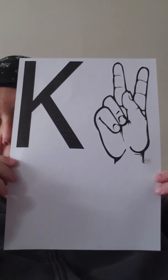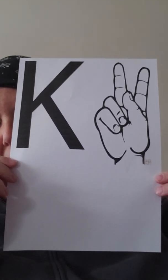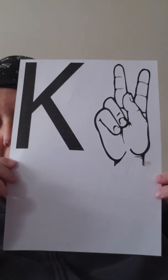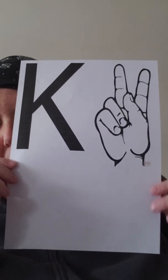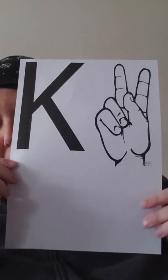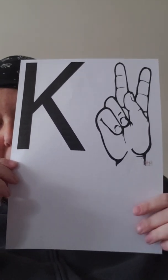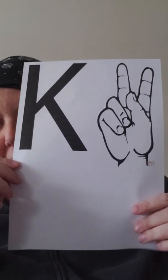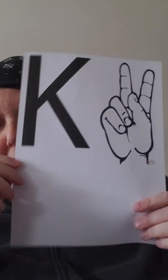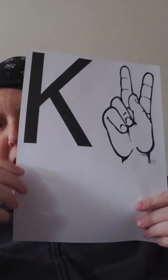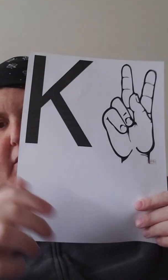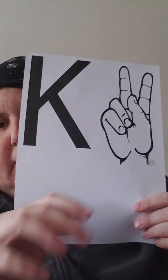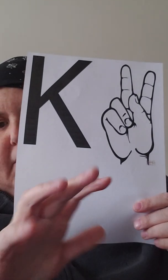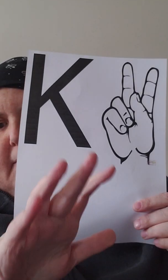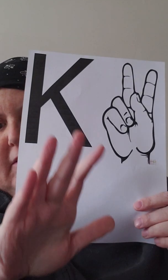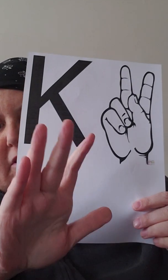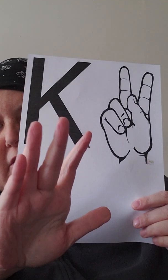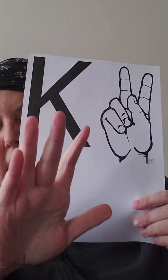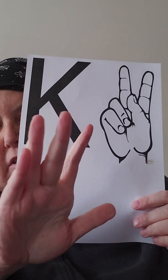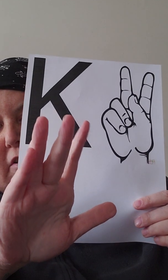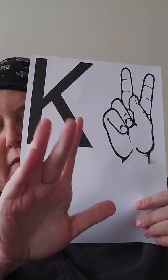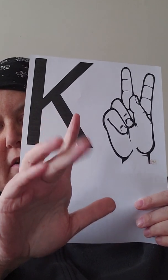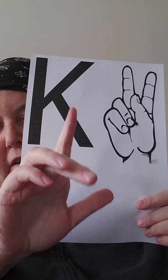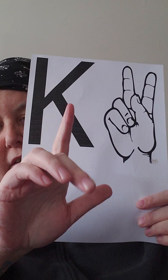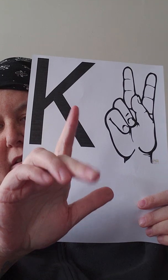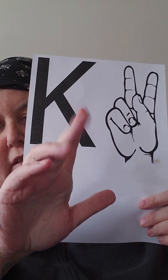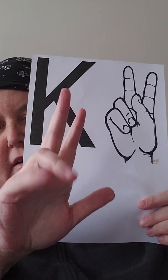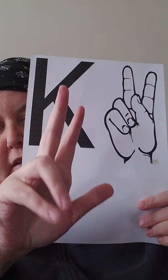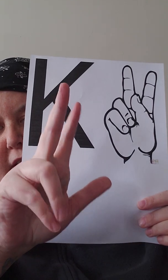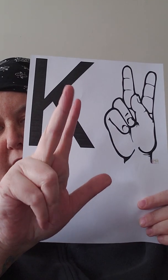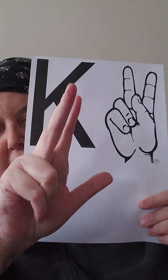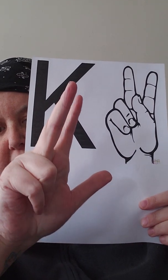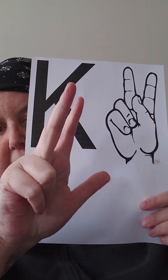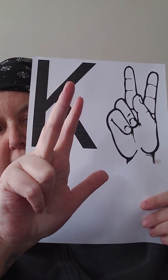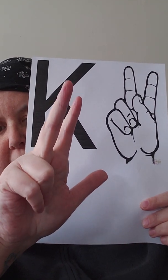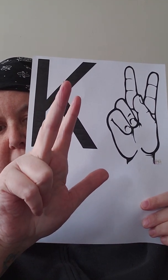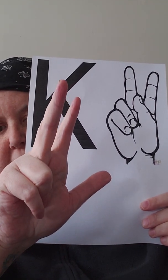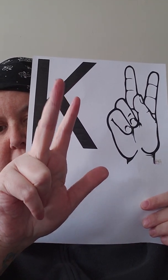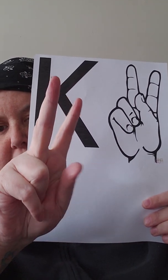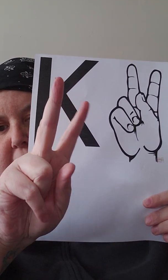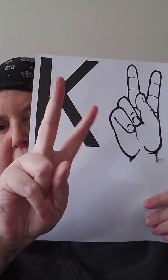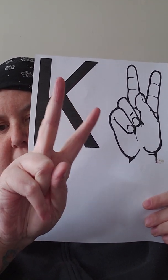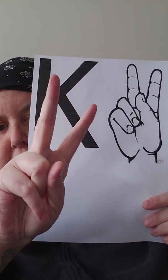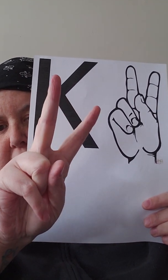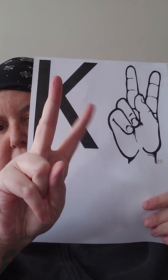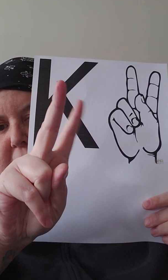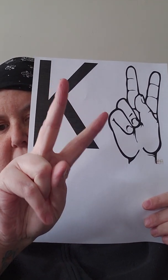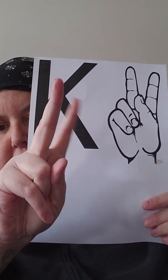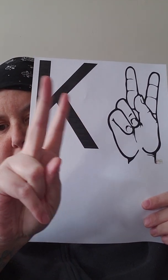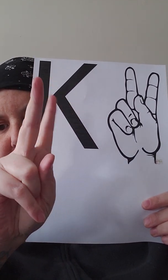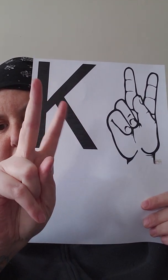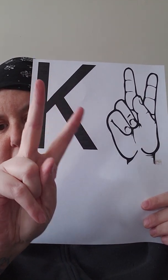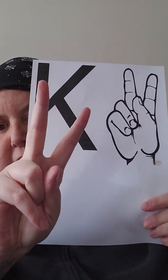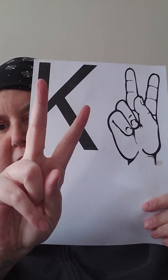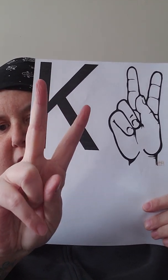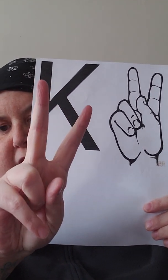sign language. So it's pretty much just 2 fingers down, and then you automatically, your fingers